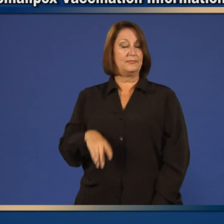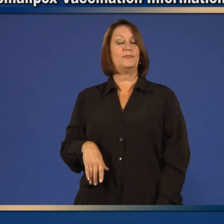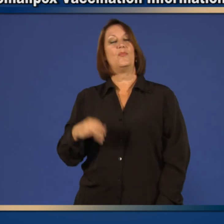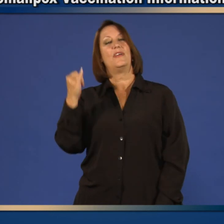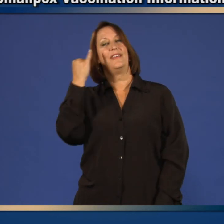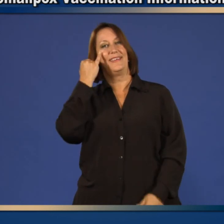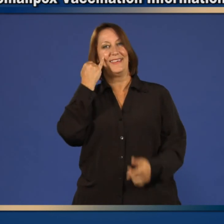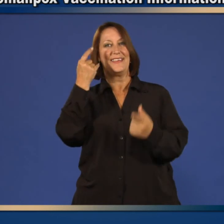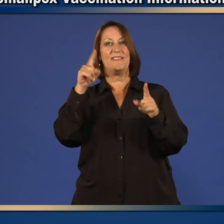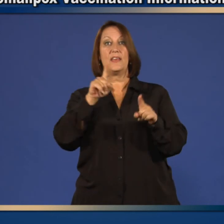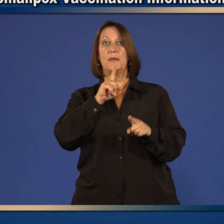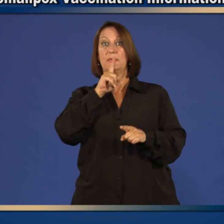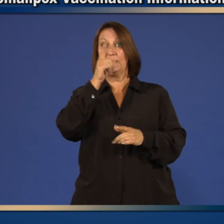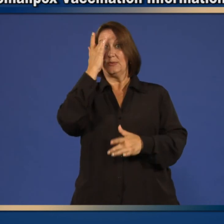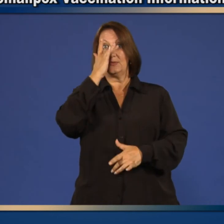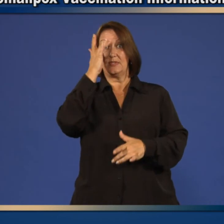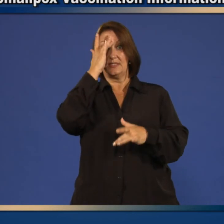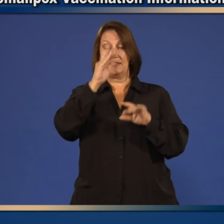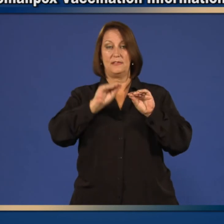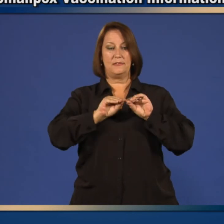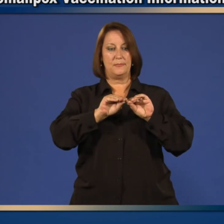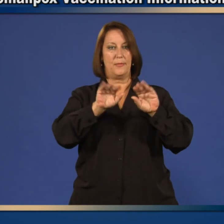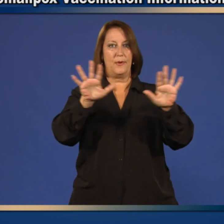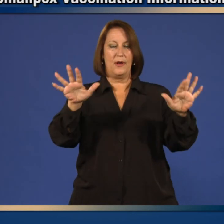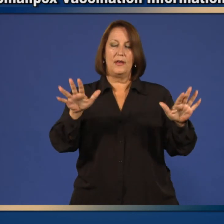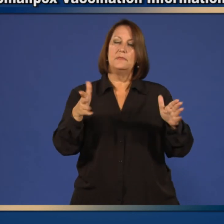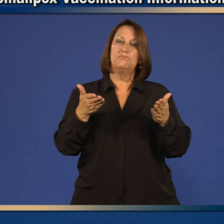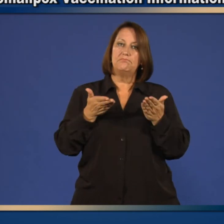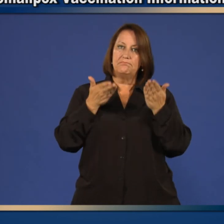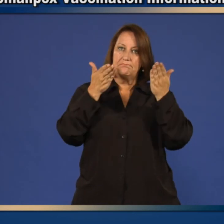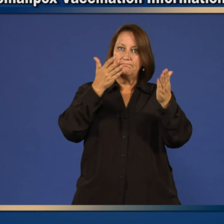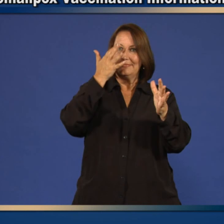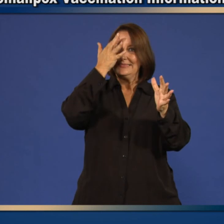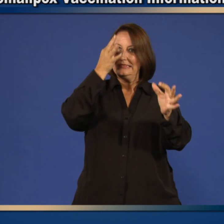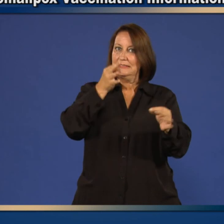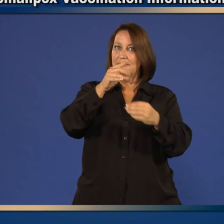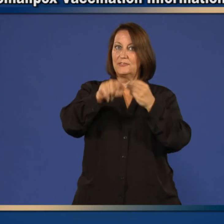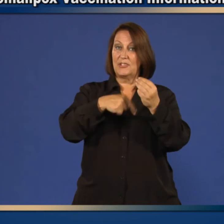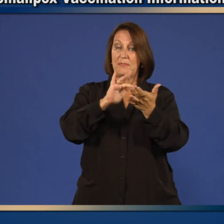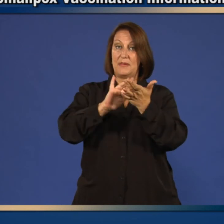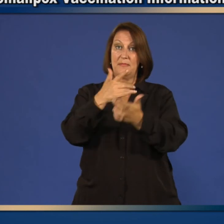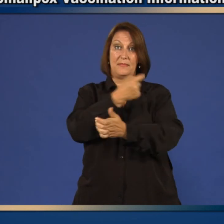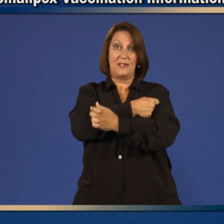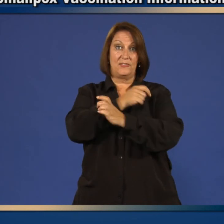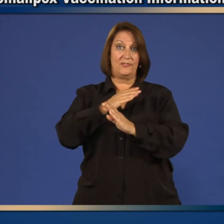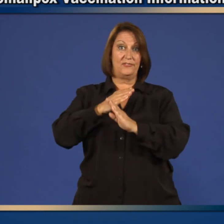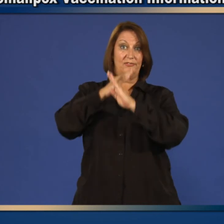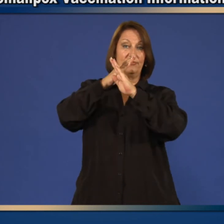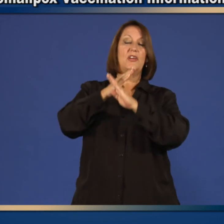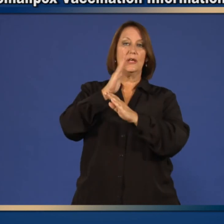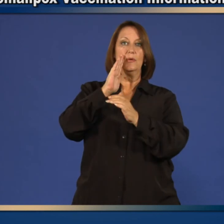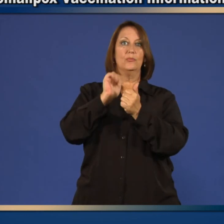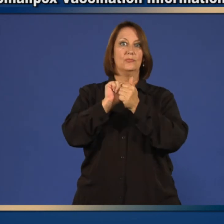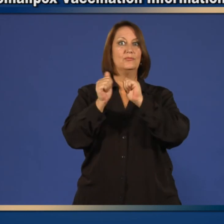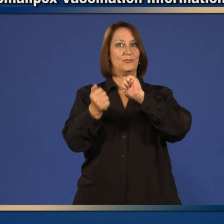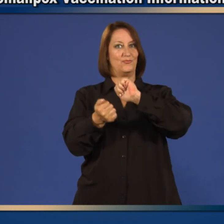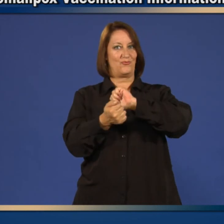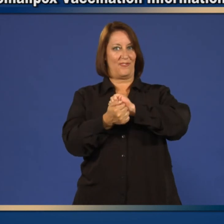If there is a smallpox outbreak, recommendations on who should get vaccinated will change.